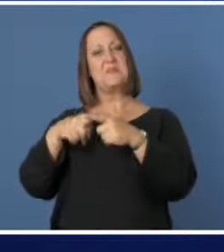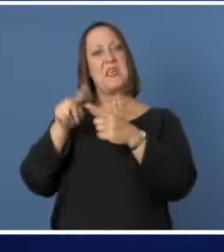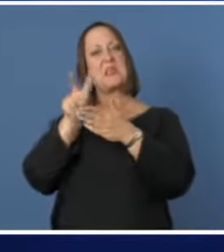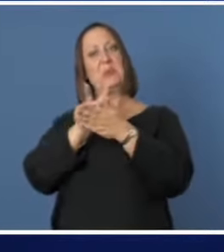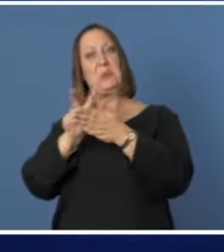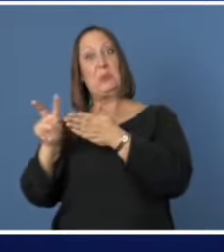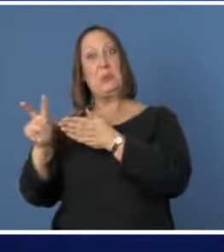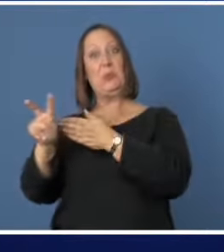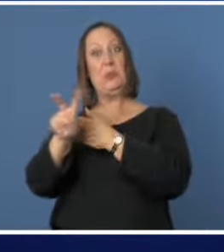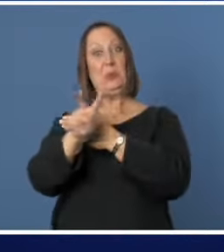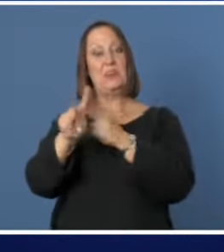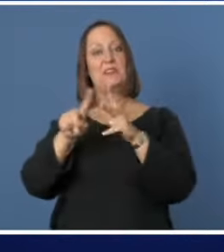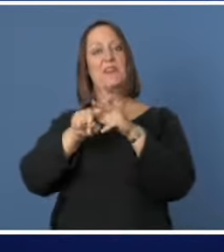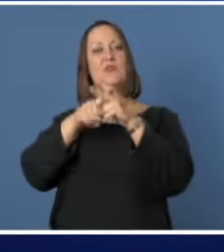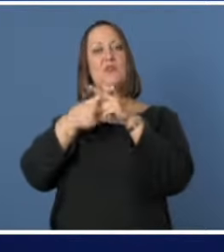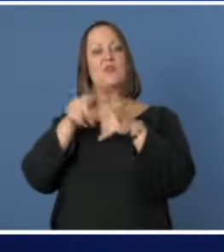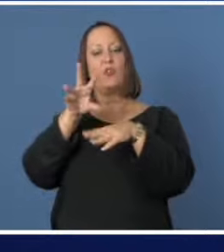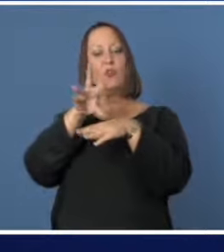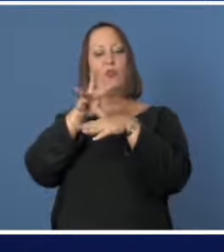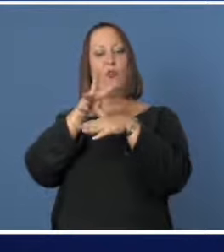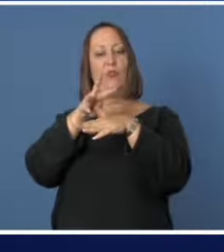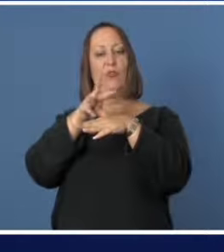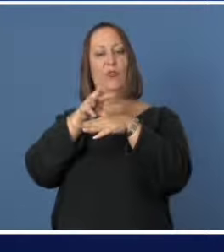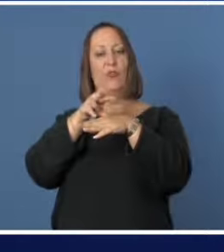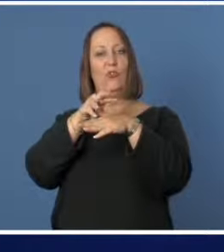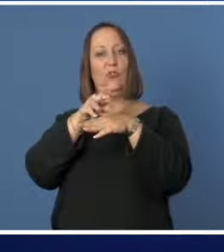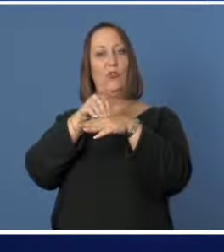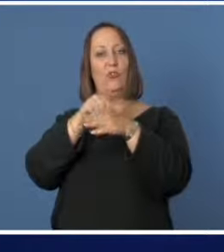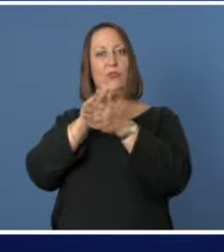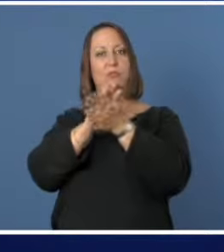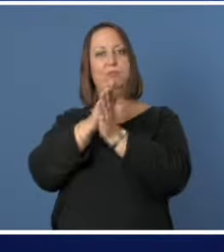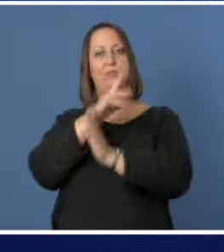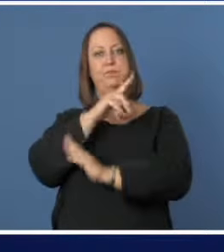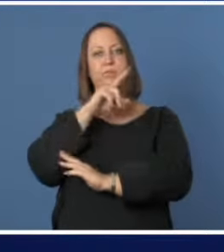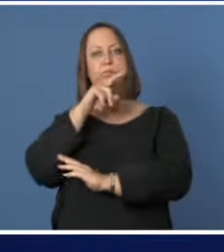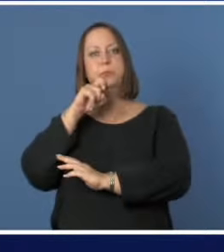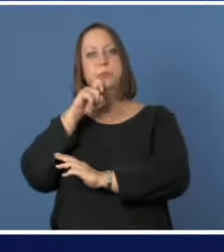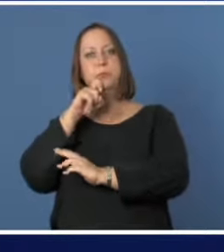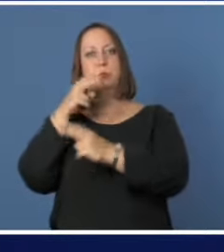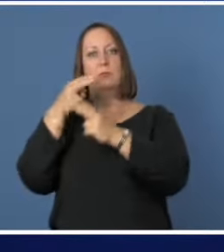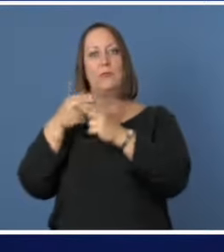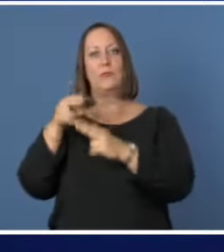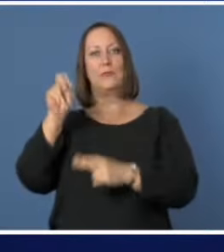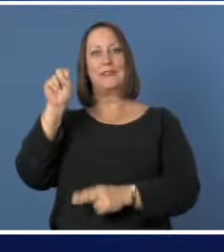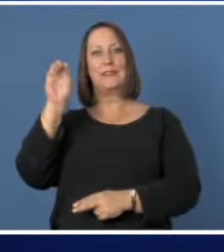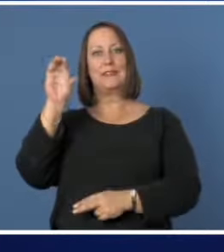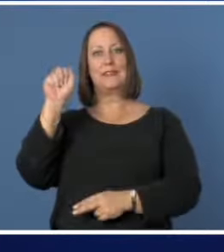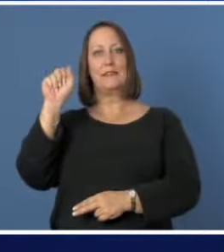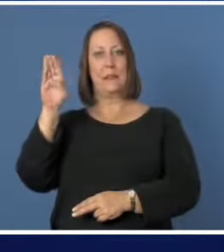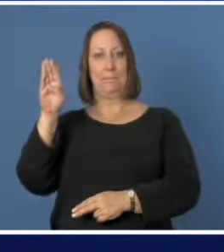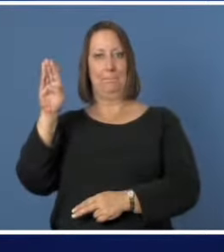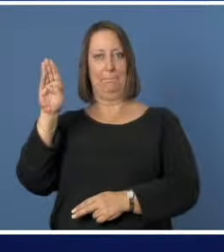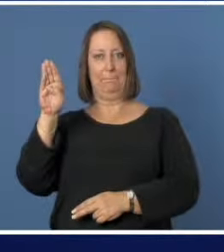The blister will begin to dry up and form a scab during the second week.